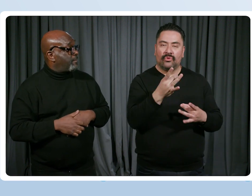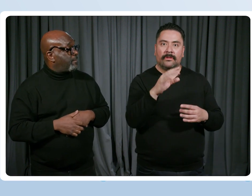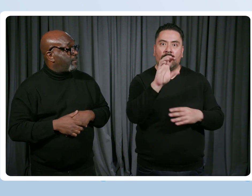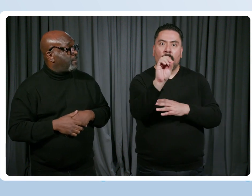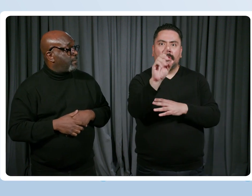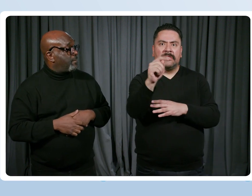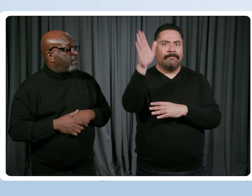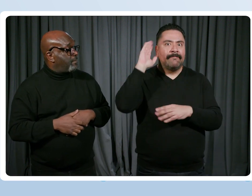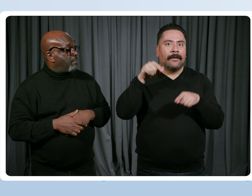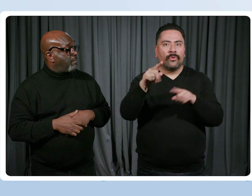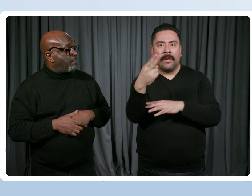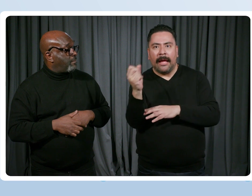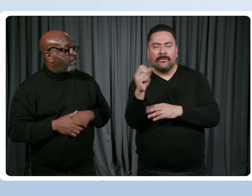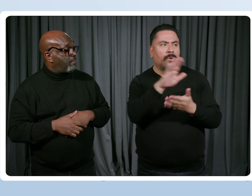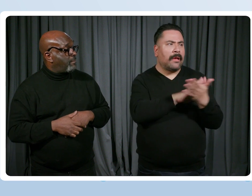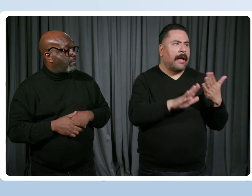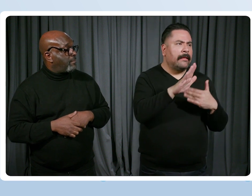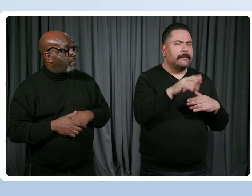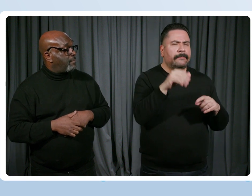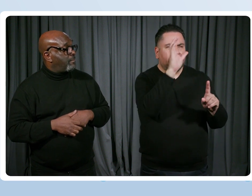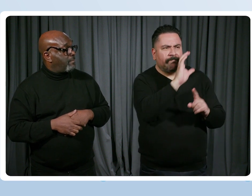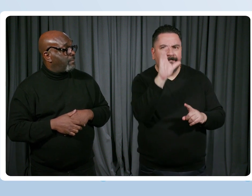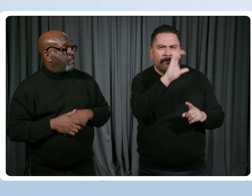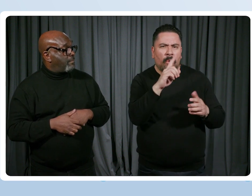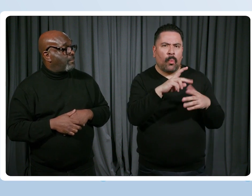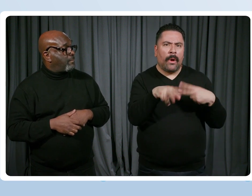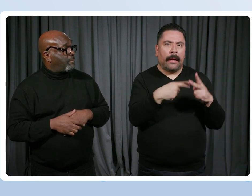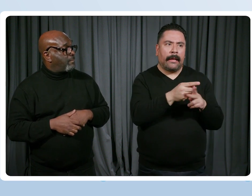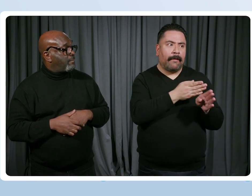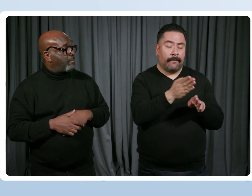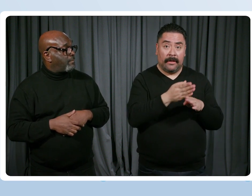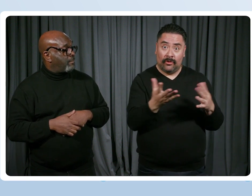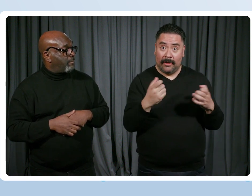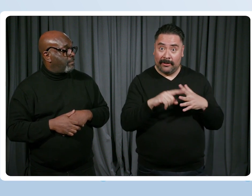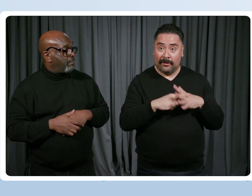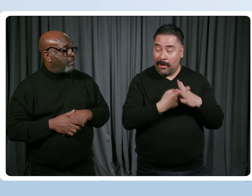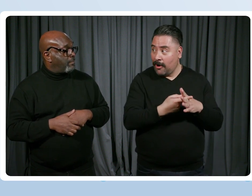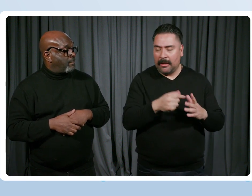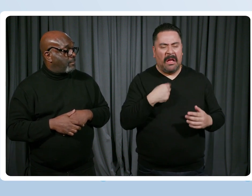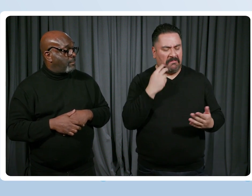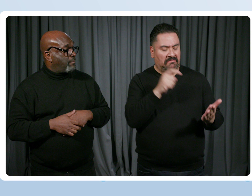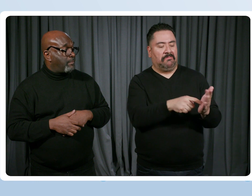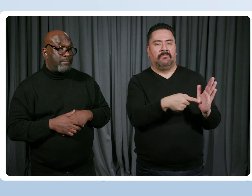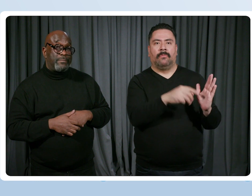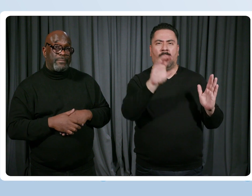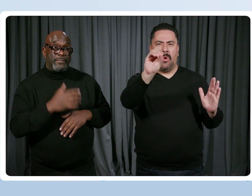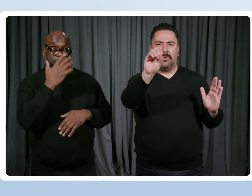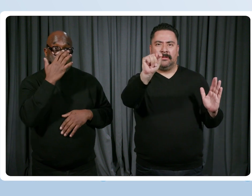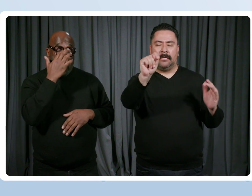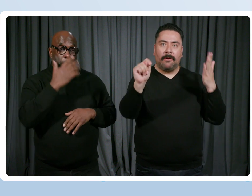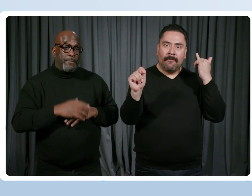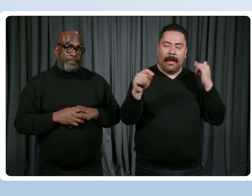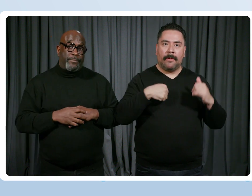school, looking into colleges and what kind of major I wanted to go into. I came across occupational therapy because